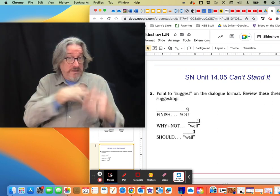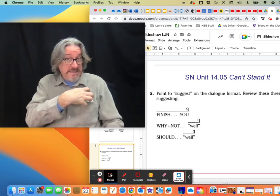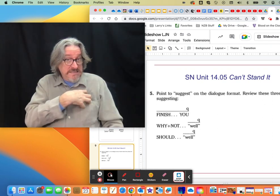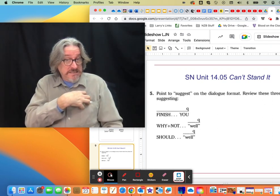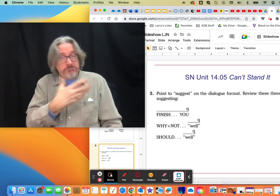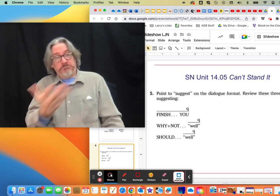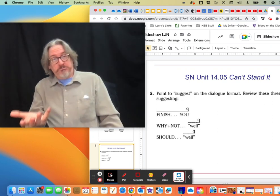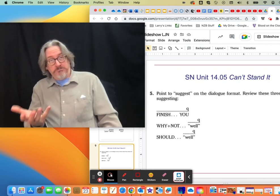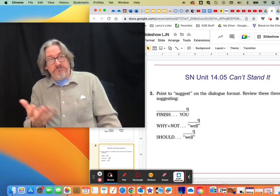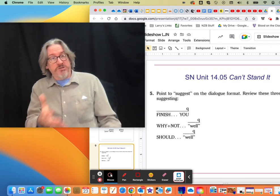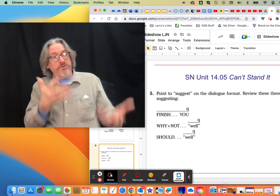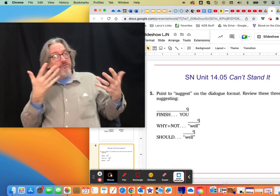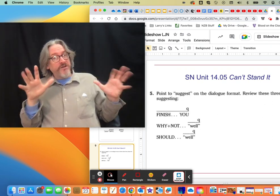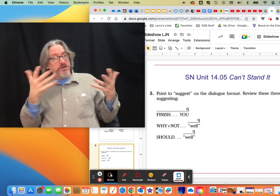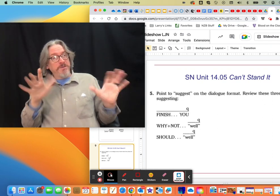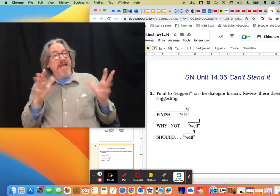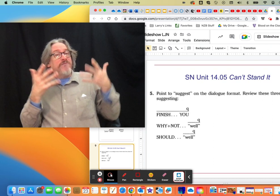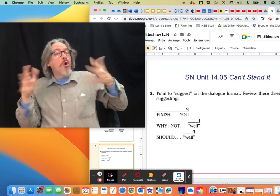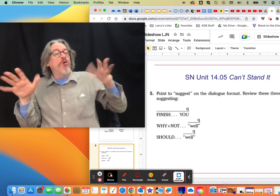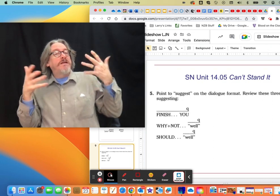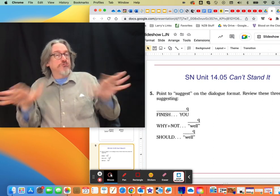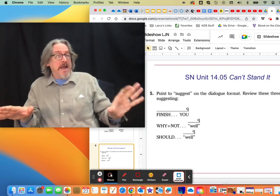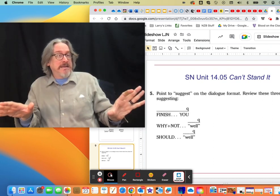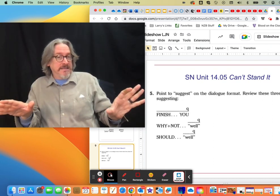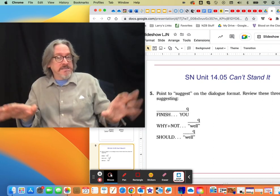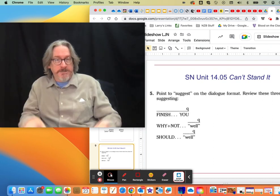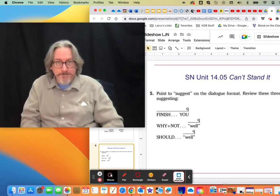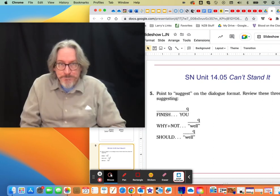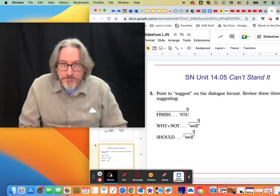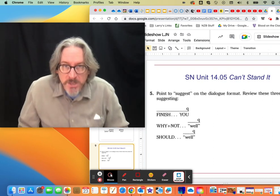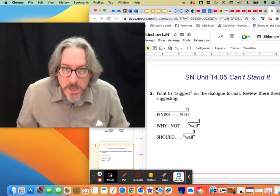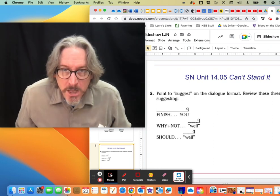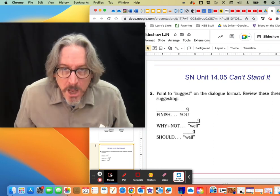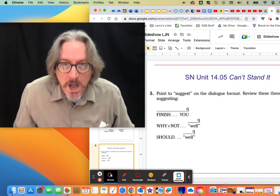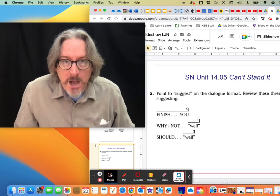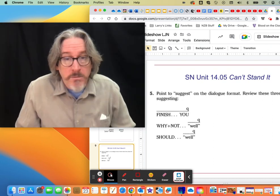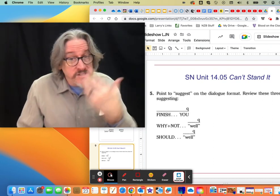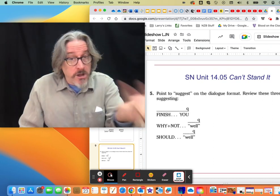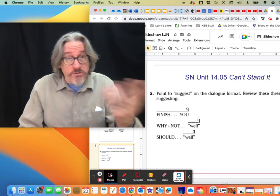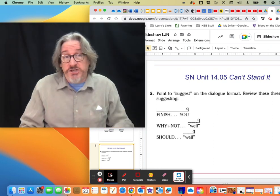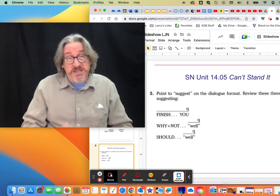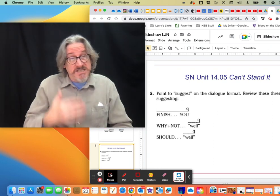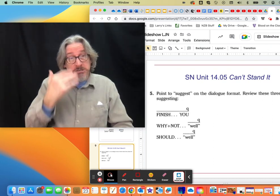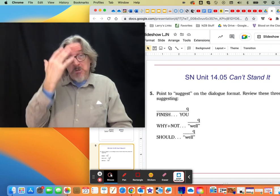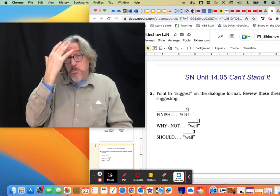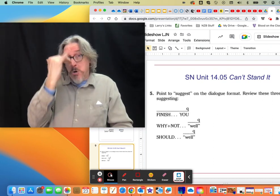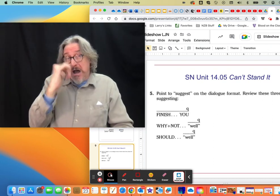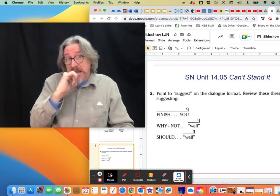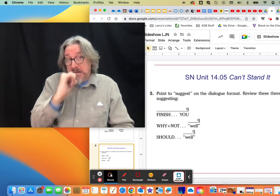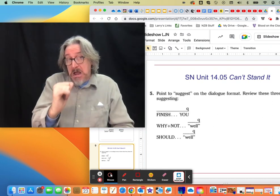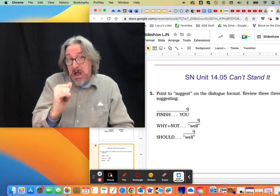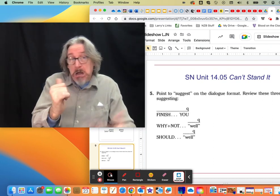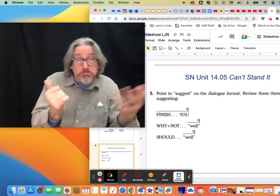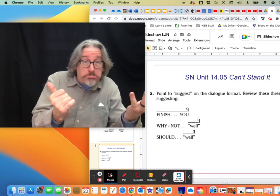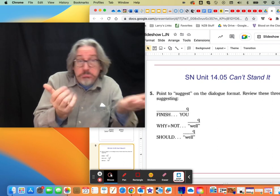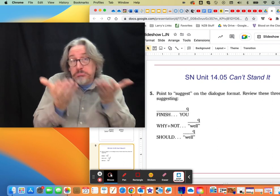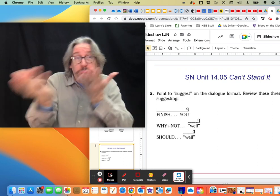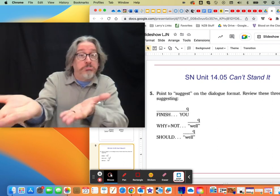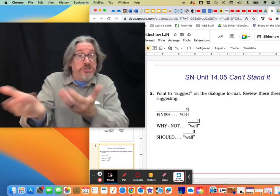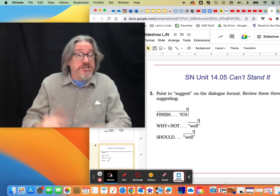call police. So finish, meaning have you already tried this? Other suggestion, why